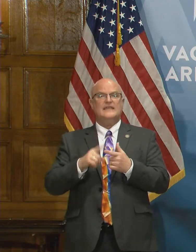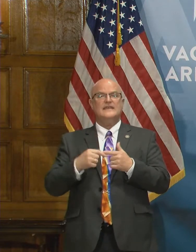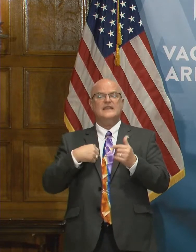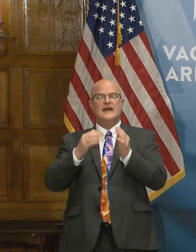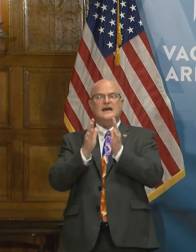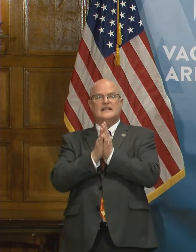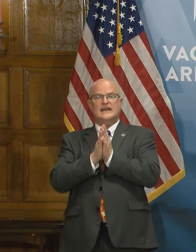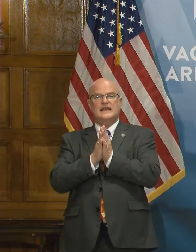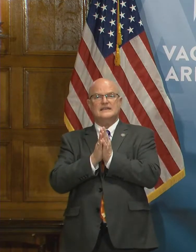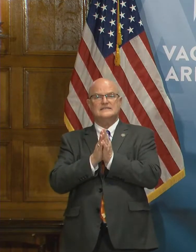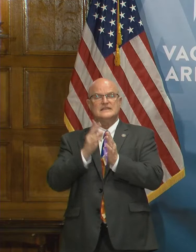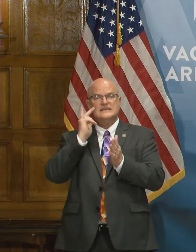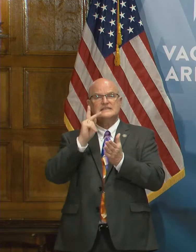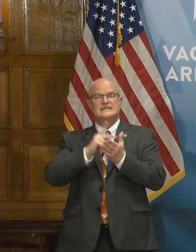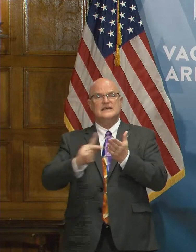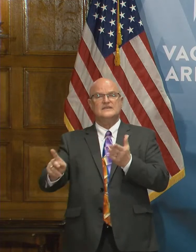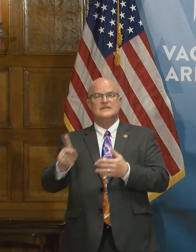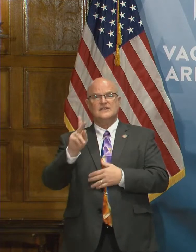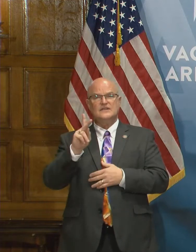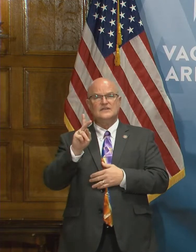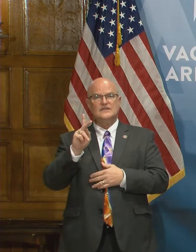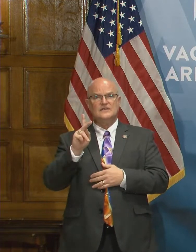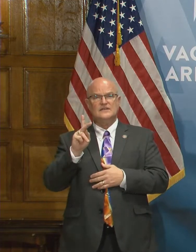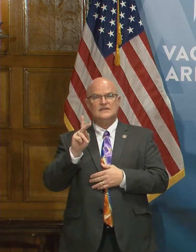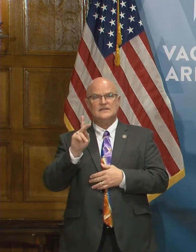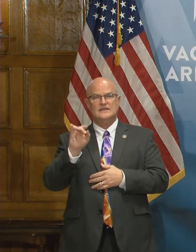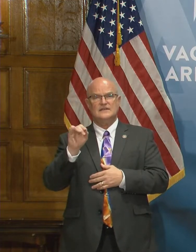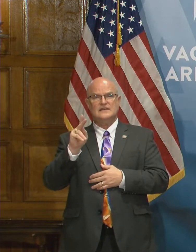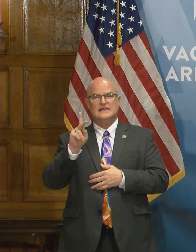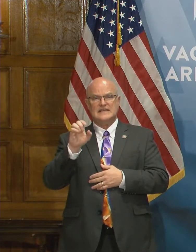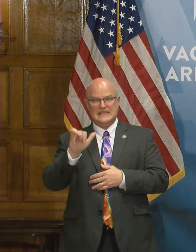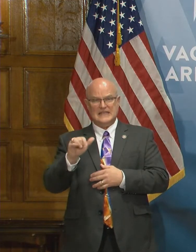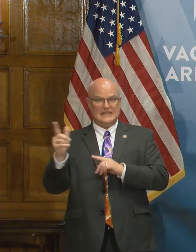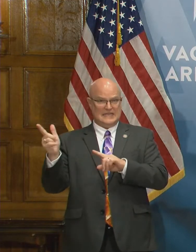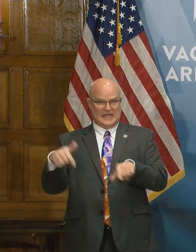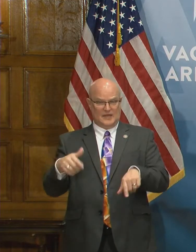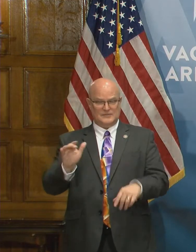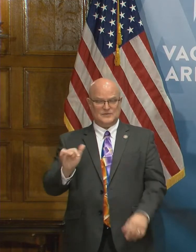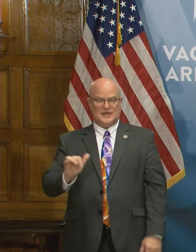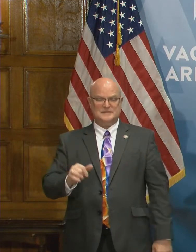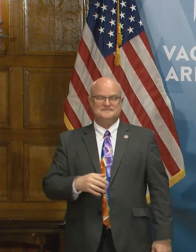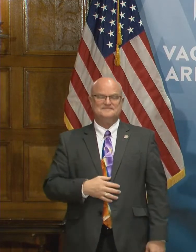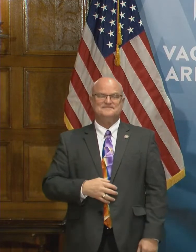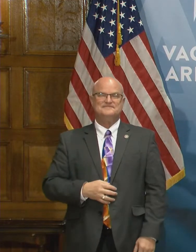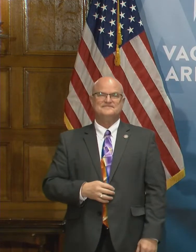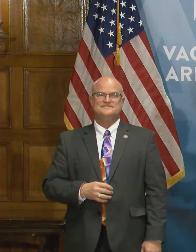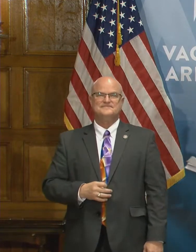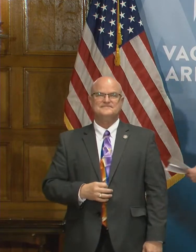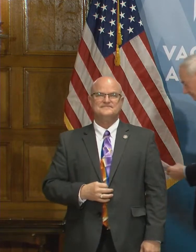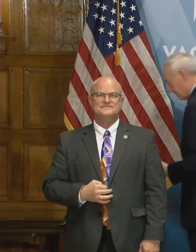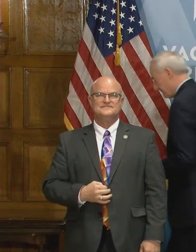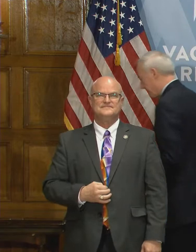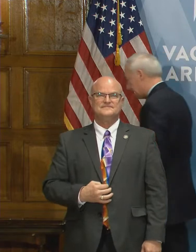I'll ask Secretary Johnny Key to come as well.